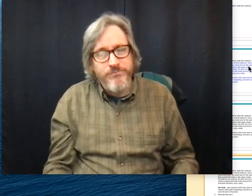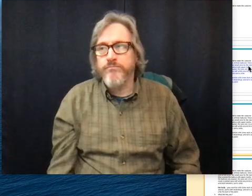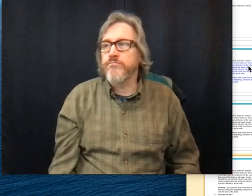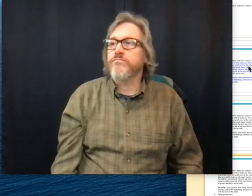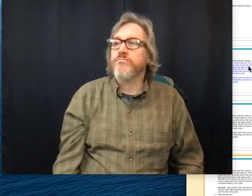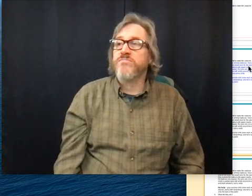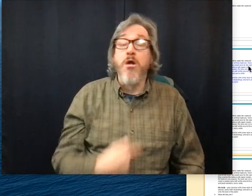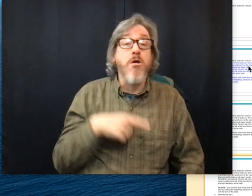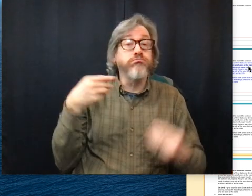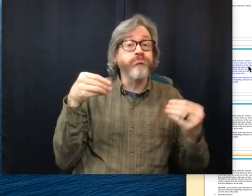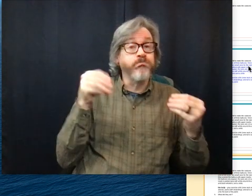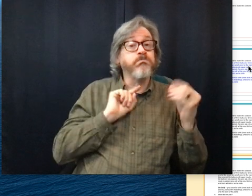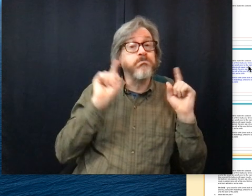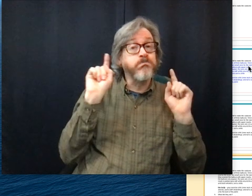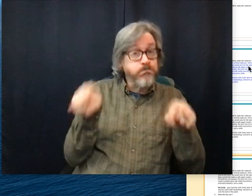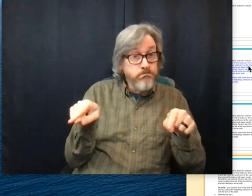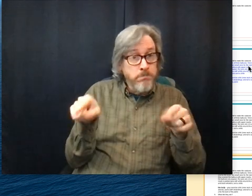boring.